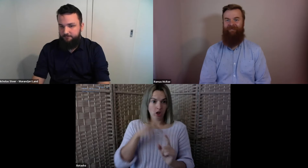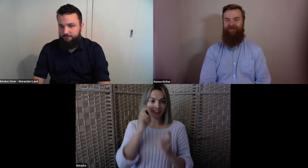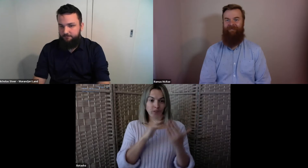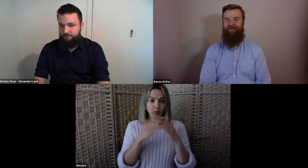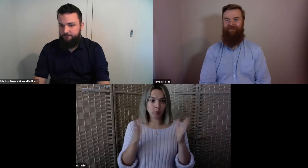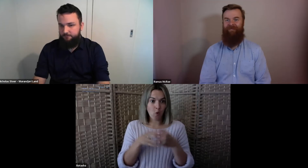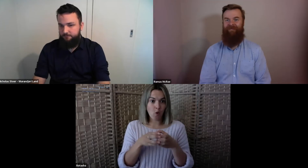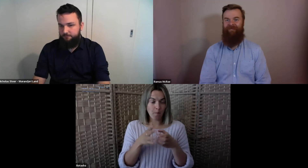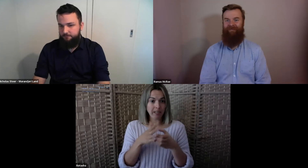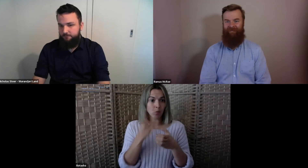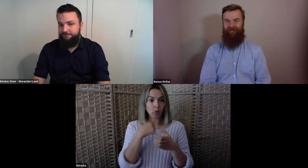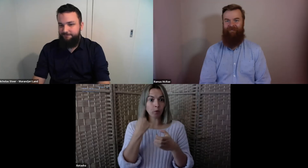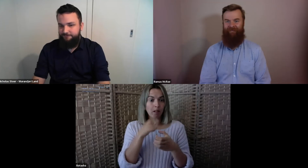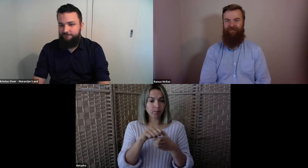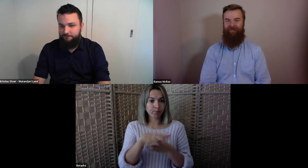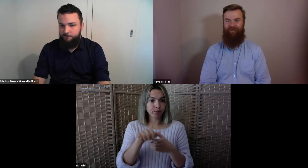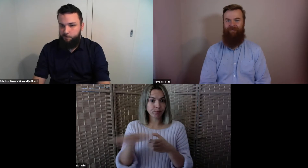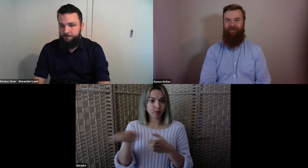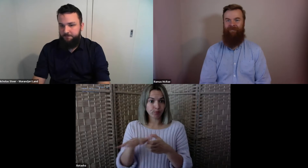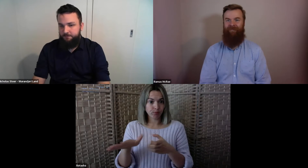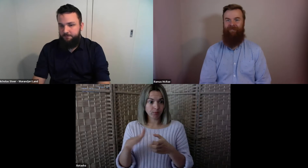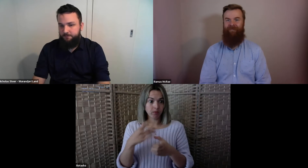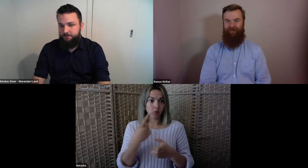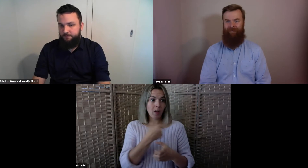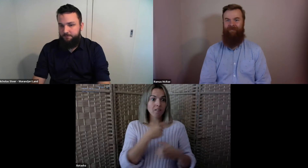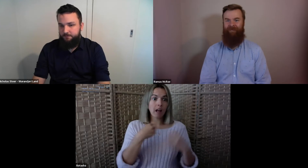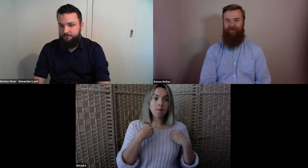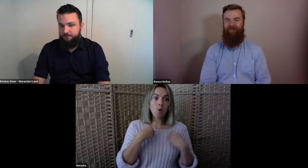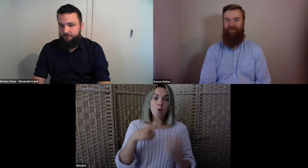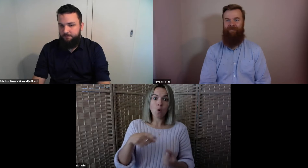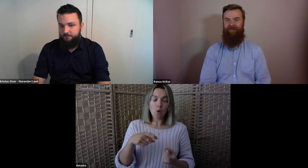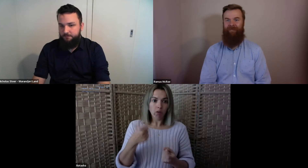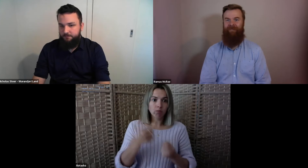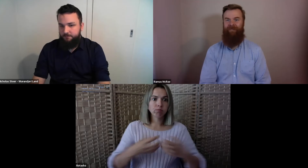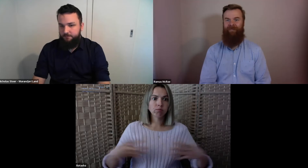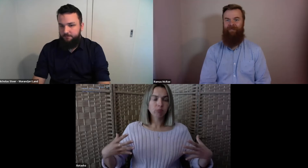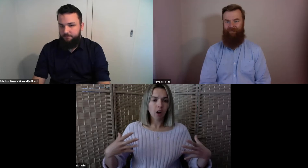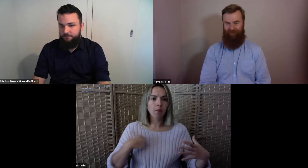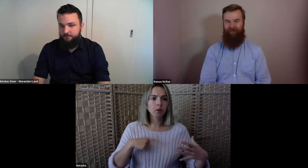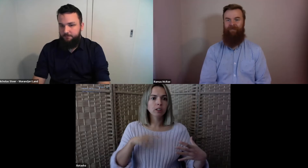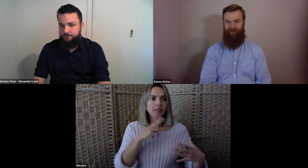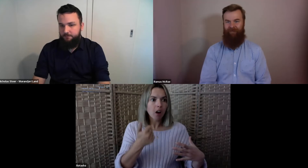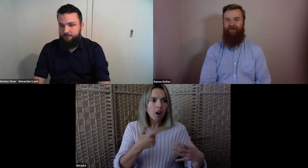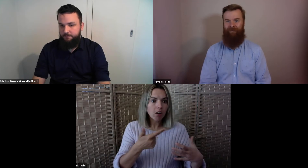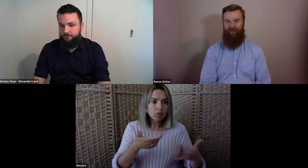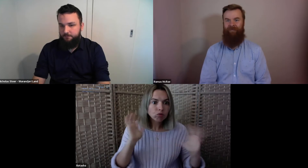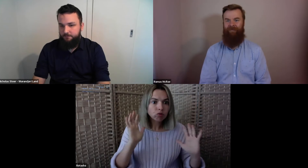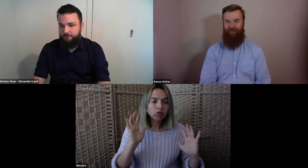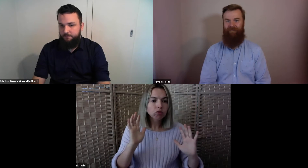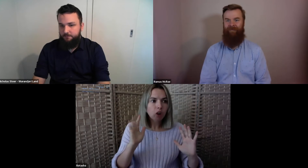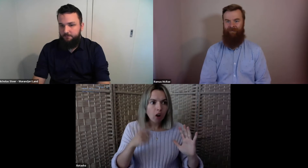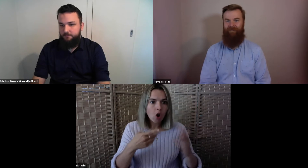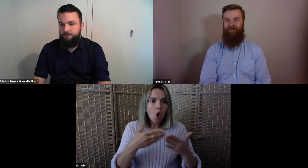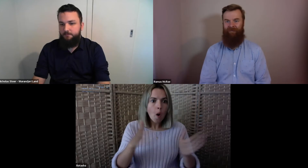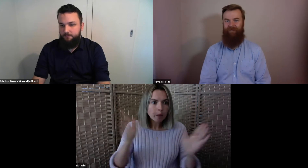manner. The other benefit is we know that the community is very small. So if an employer